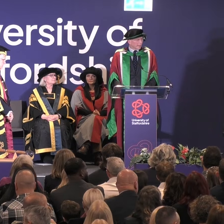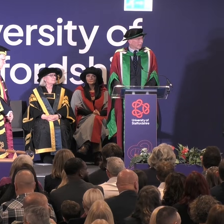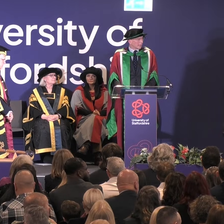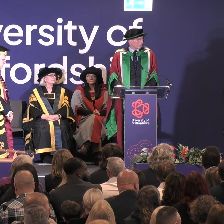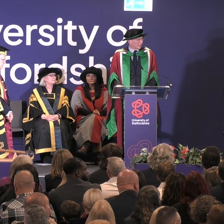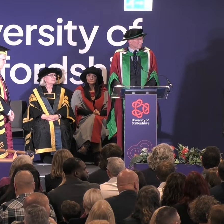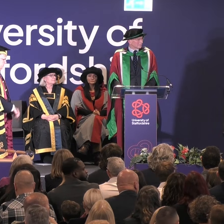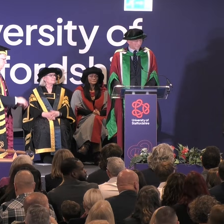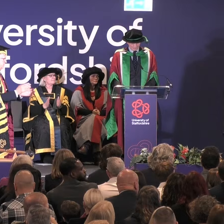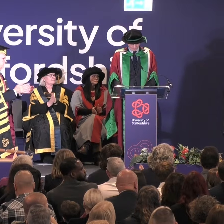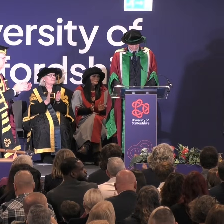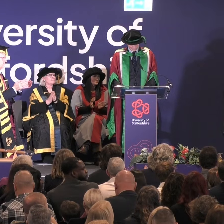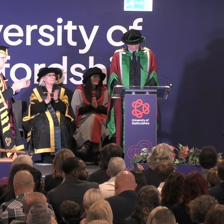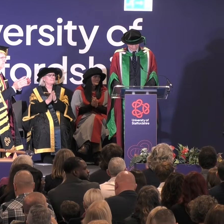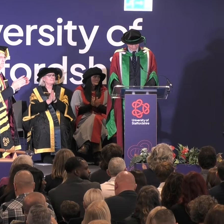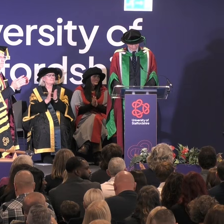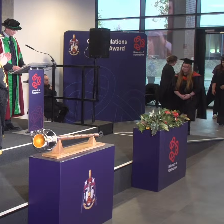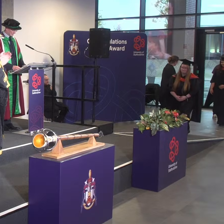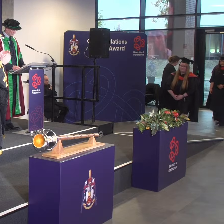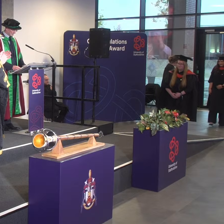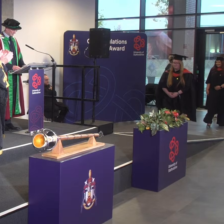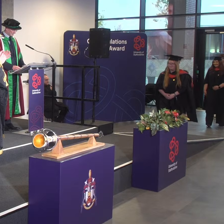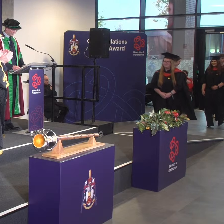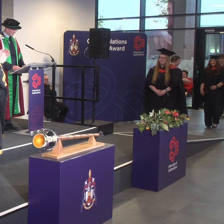Dee Kennywell.